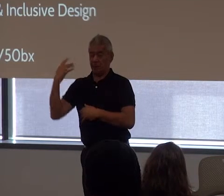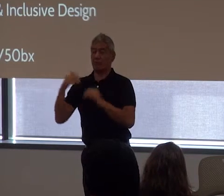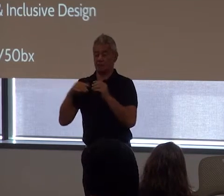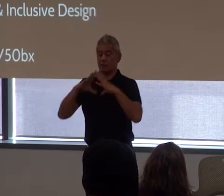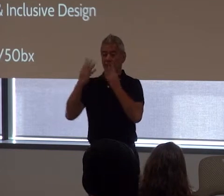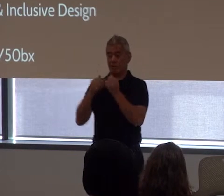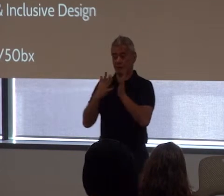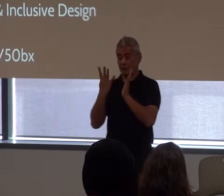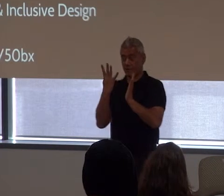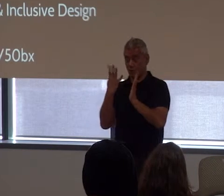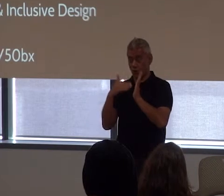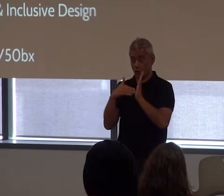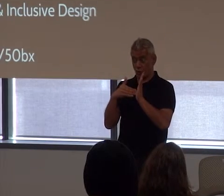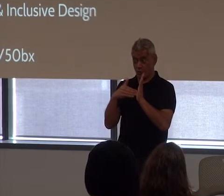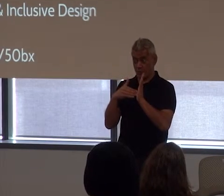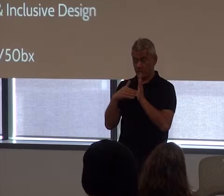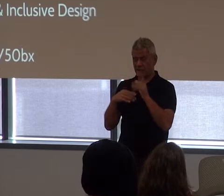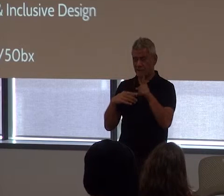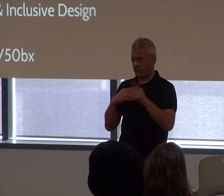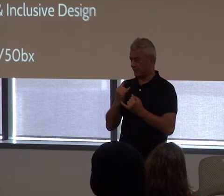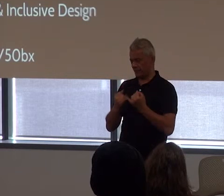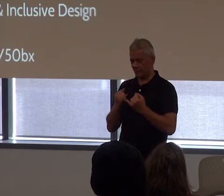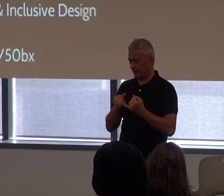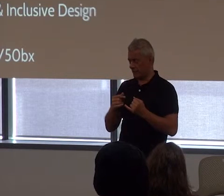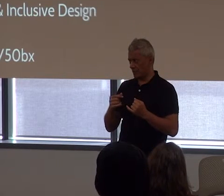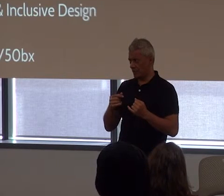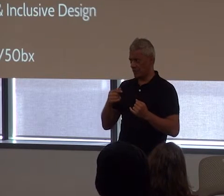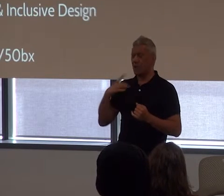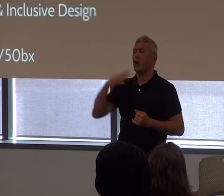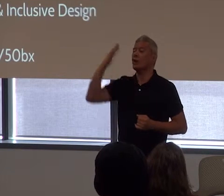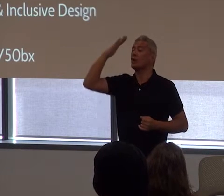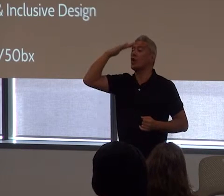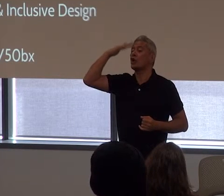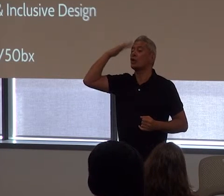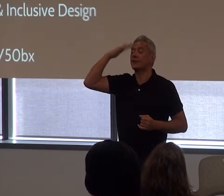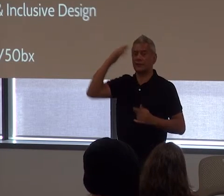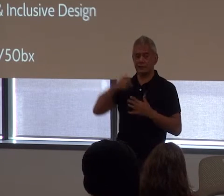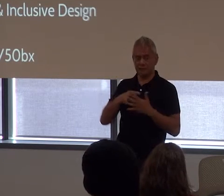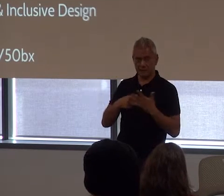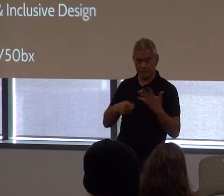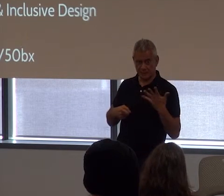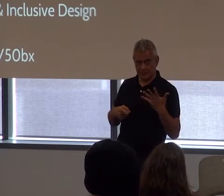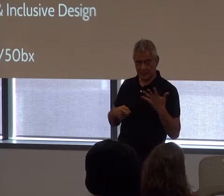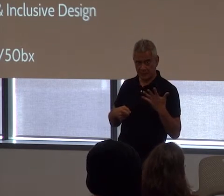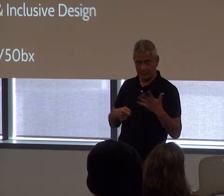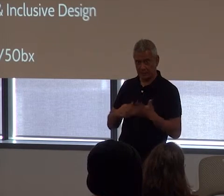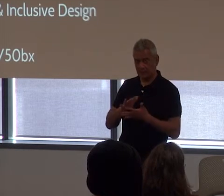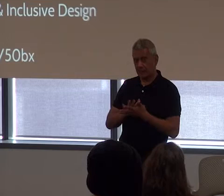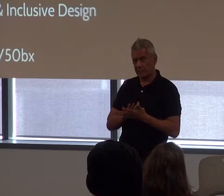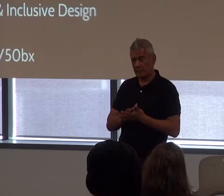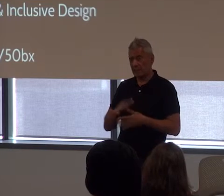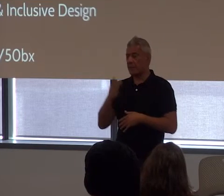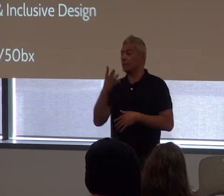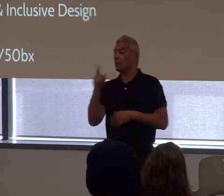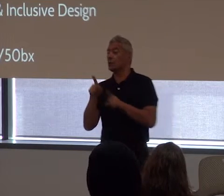because it's, for example, like you were talking about age and stuff, you might not have that vision impairment when you're